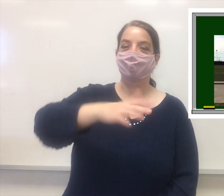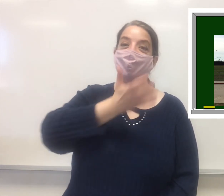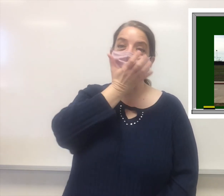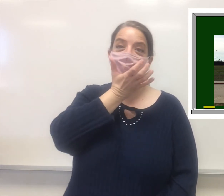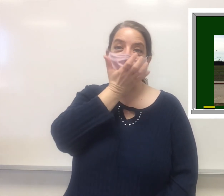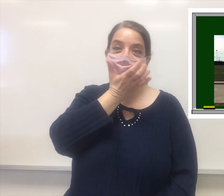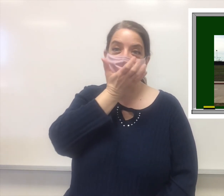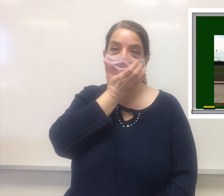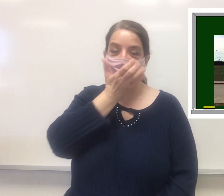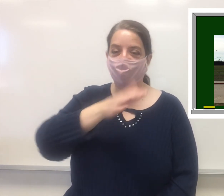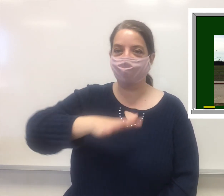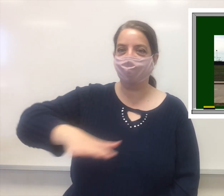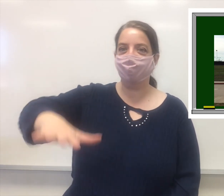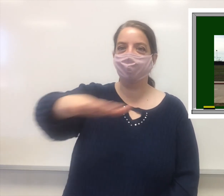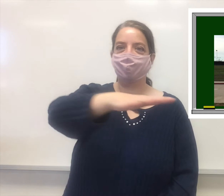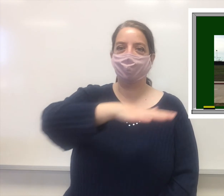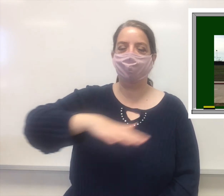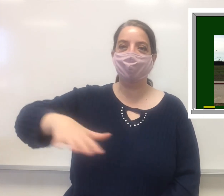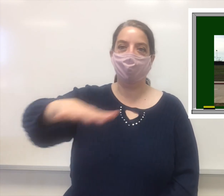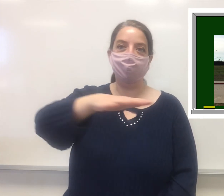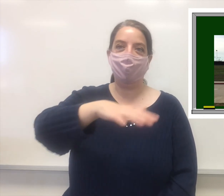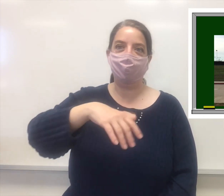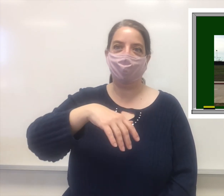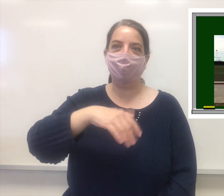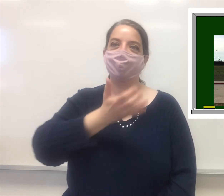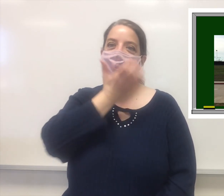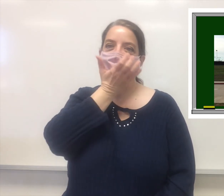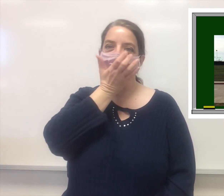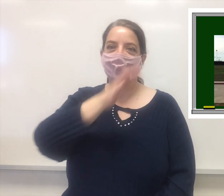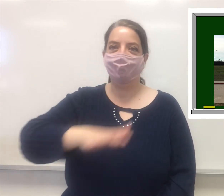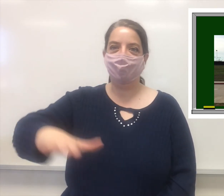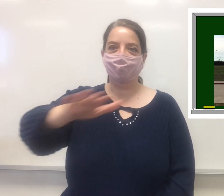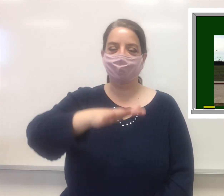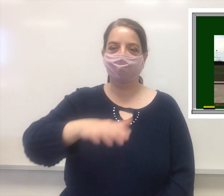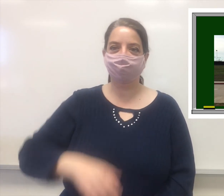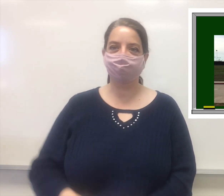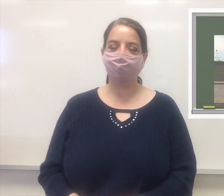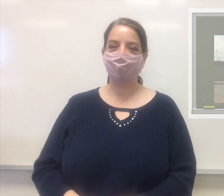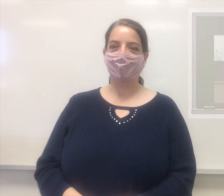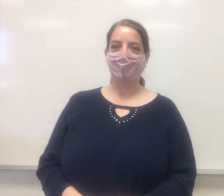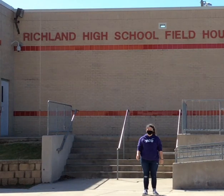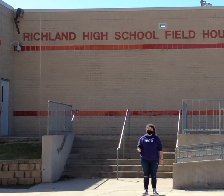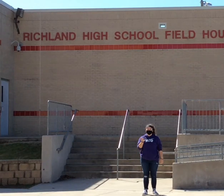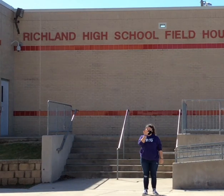that's the sign grass, and then you just a big open area of it. Field.